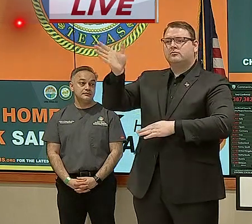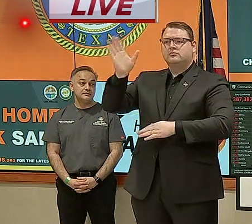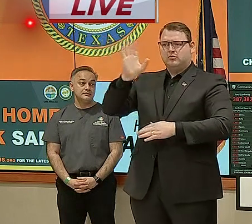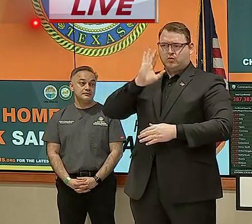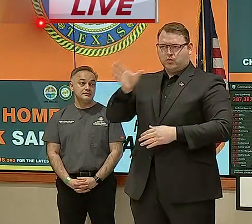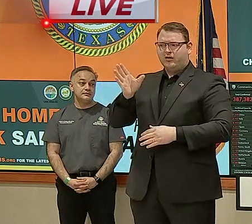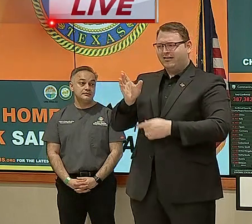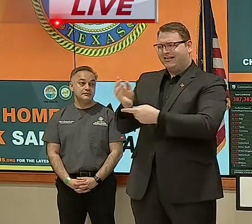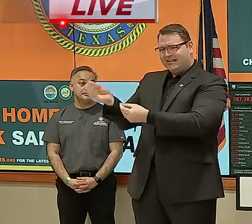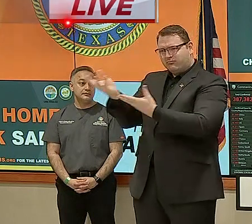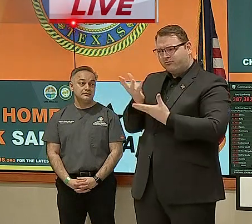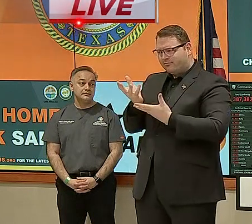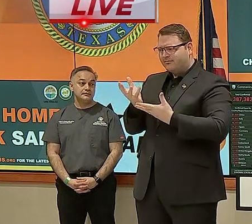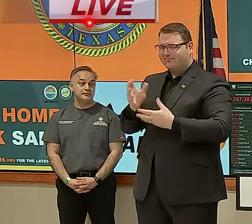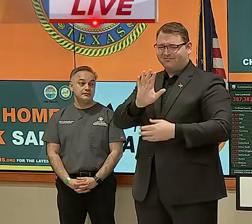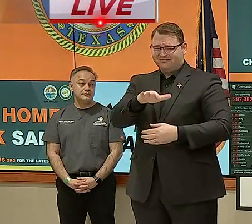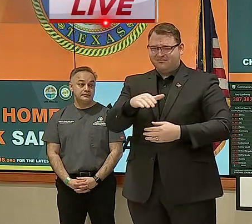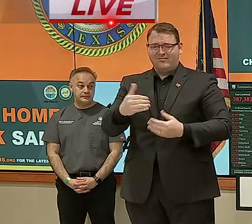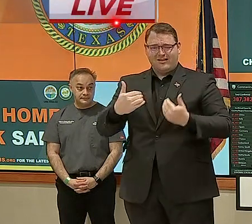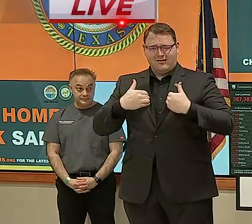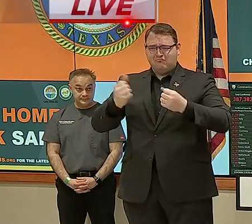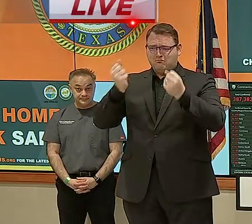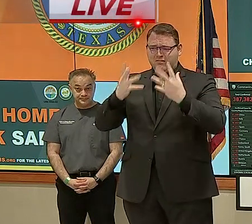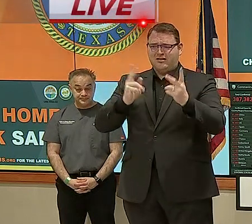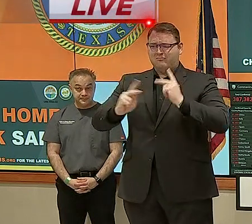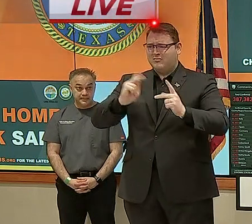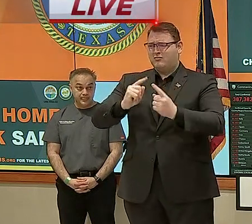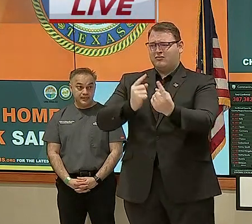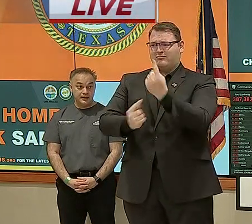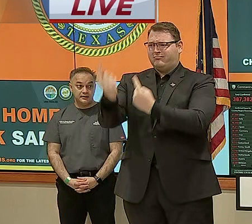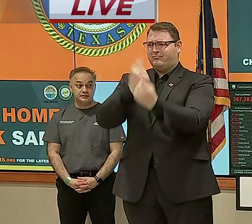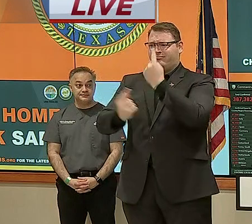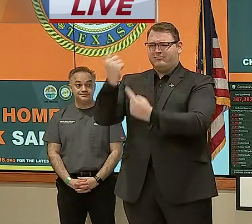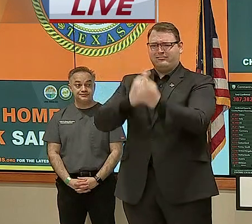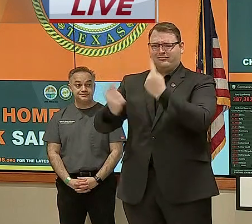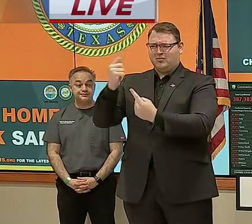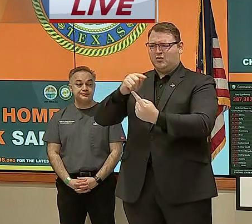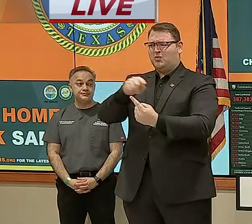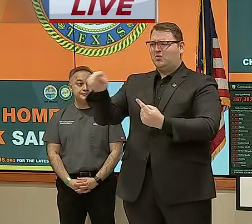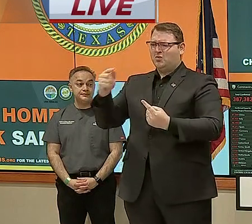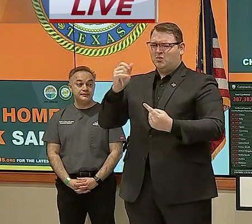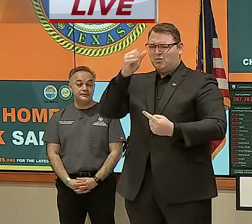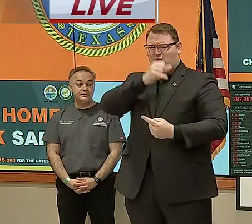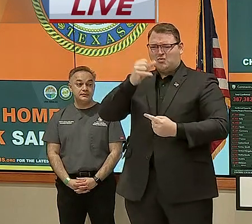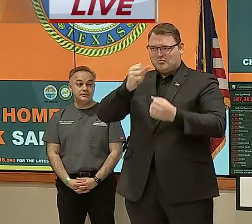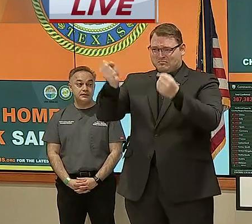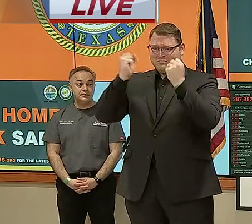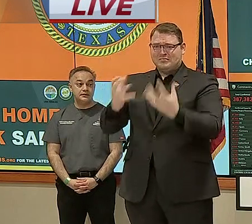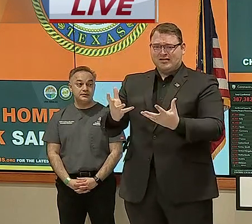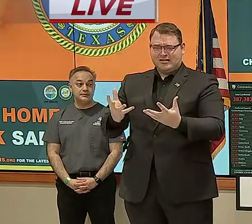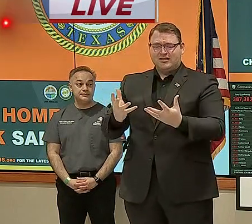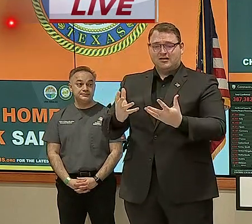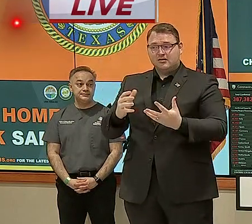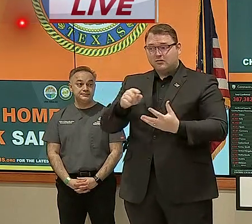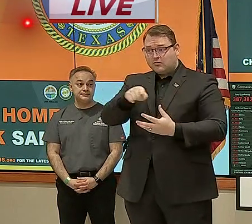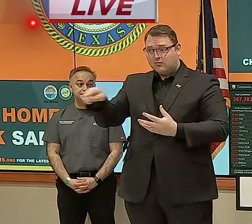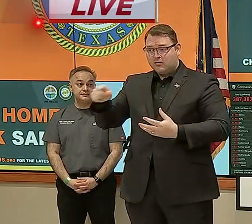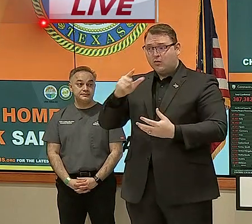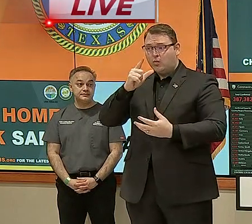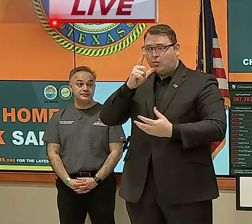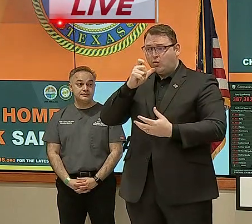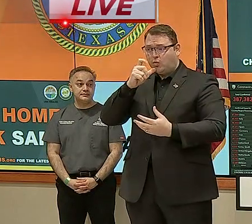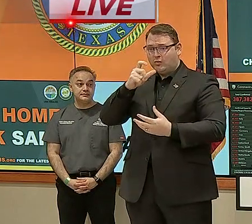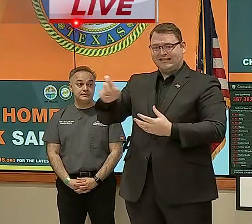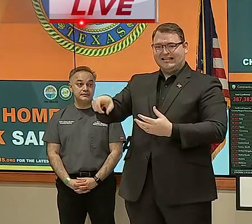he has seen in the number of patients coming into the hospital, the percentage of those who need to be treated in the